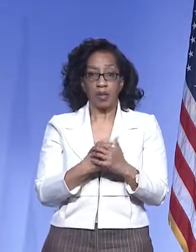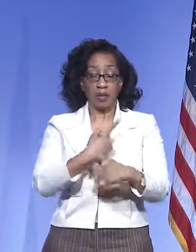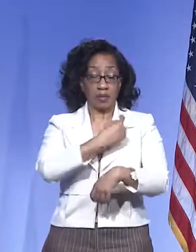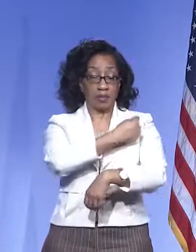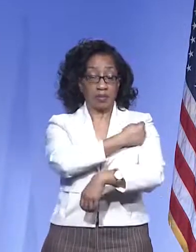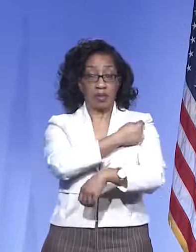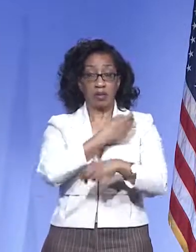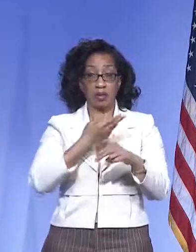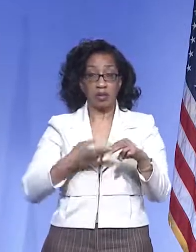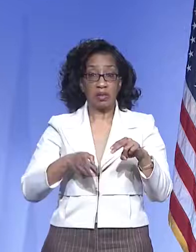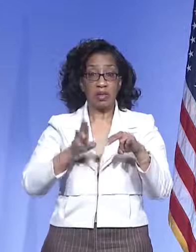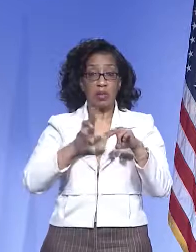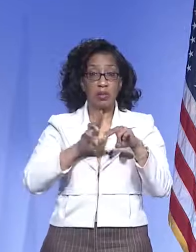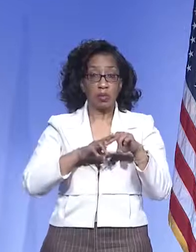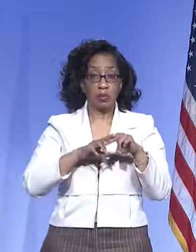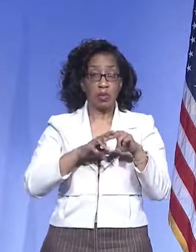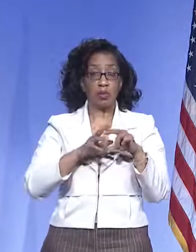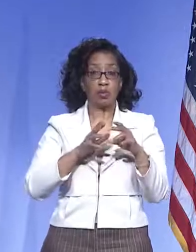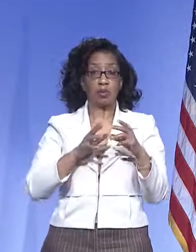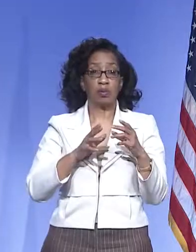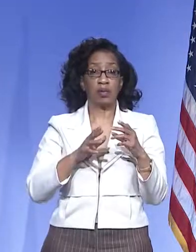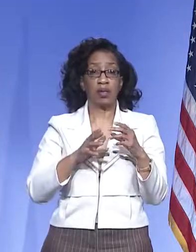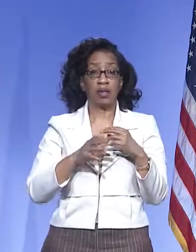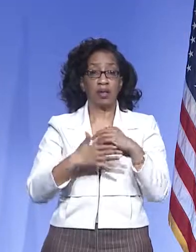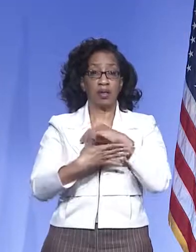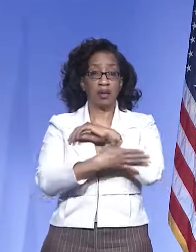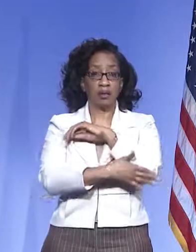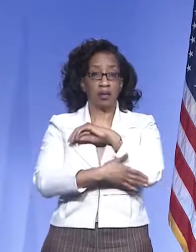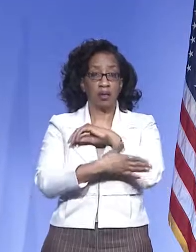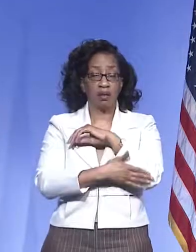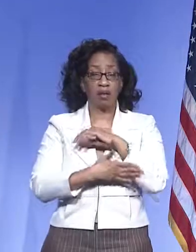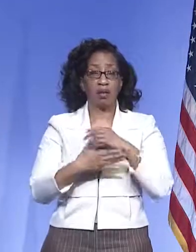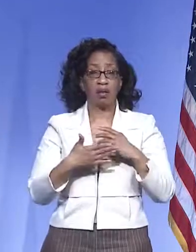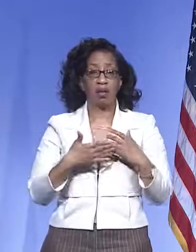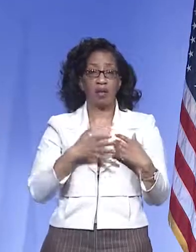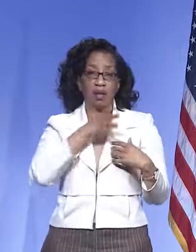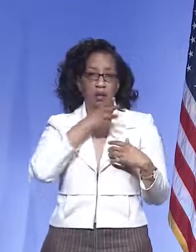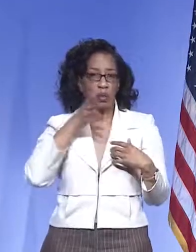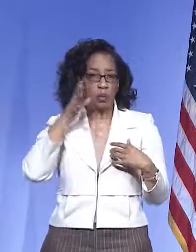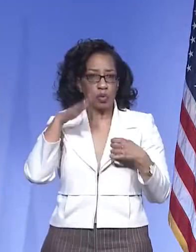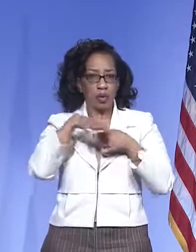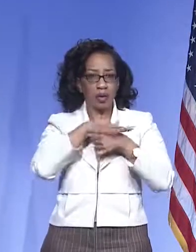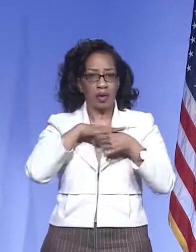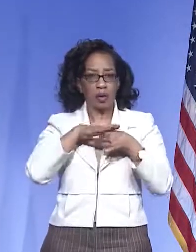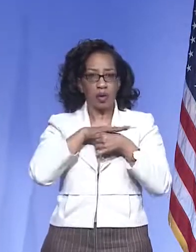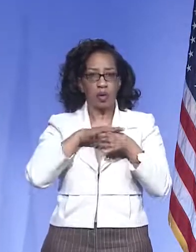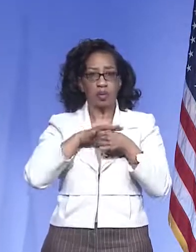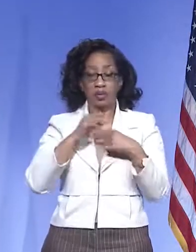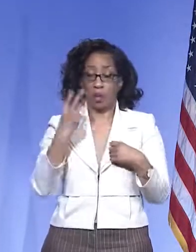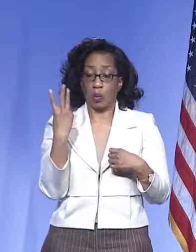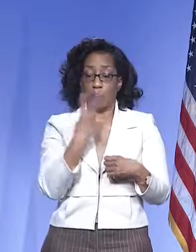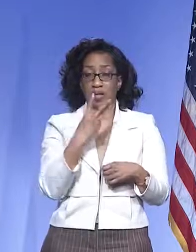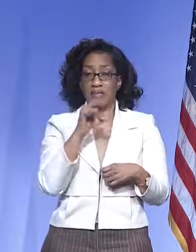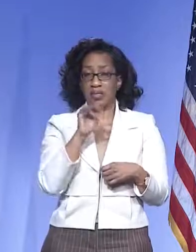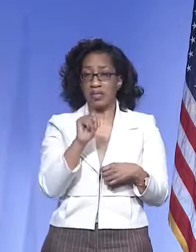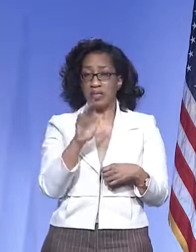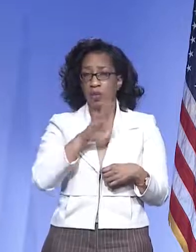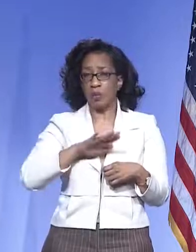in rural areas. For example, some counties in rural West Tennessee only have about 20% of